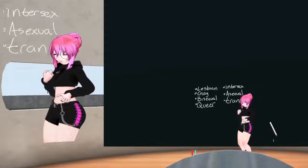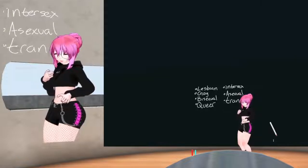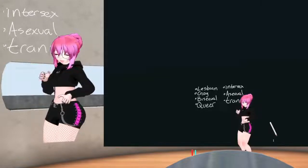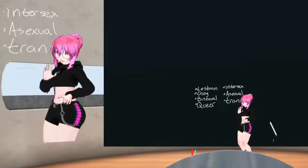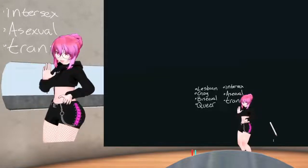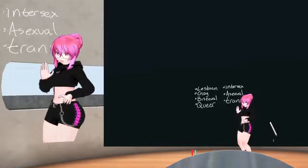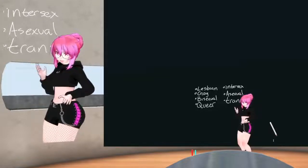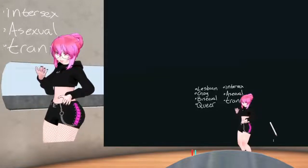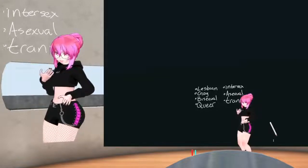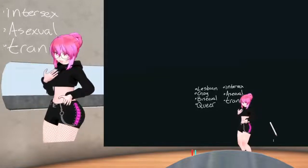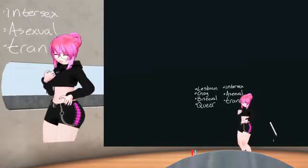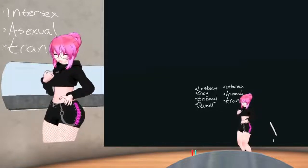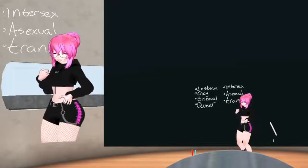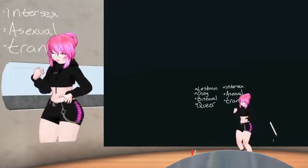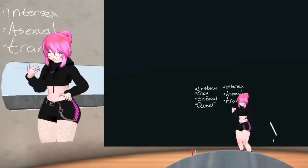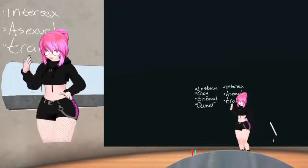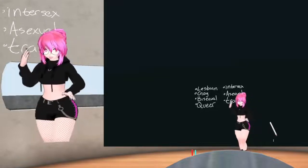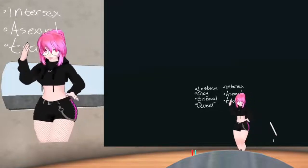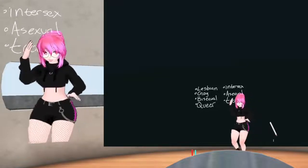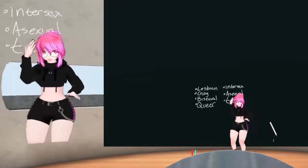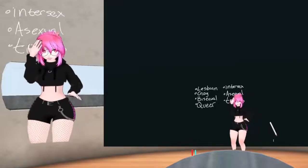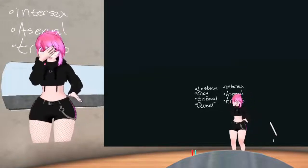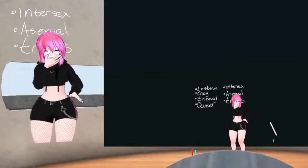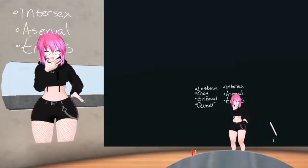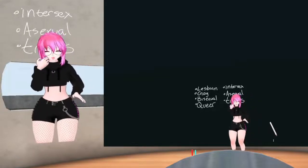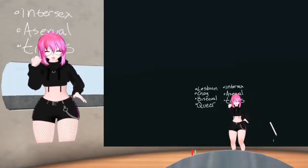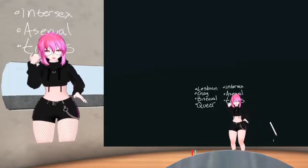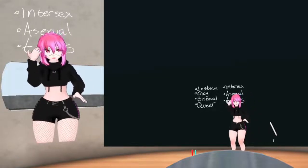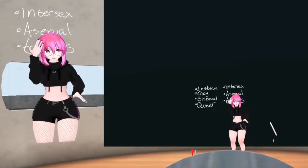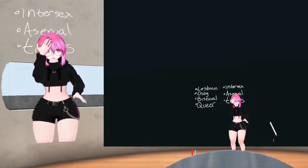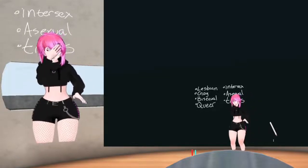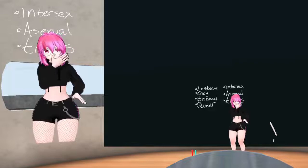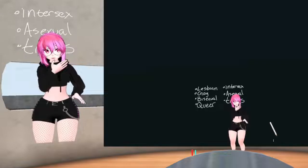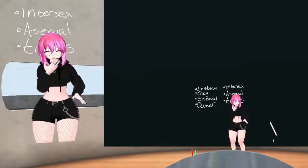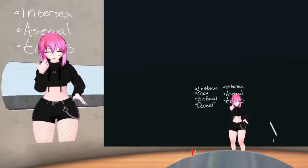beautiful on the chest, that's trans, right? So this is how you sign beautiful.